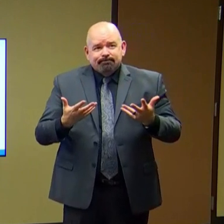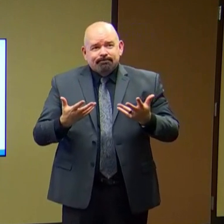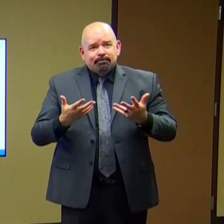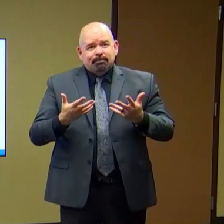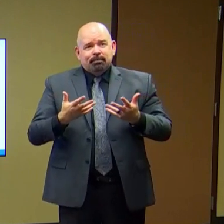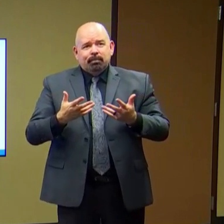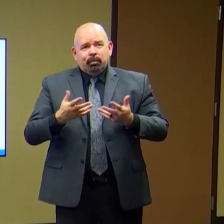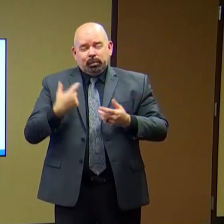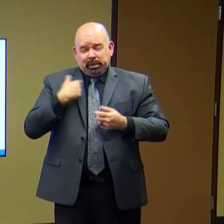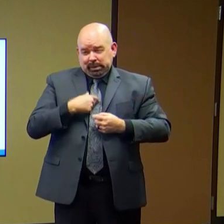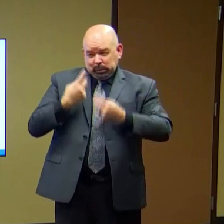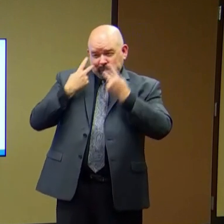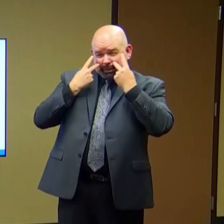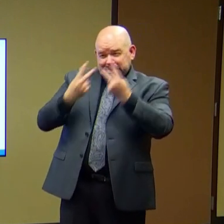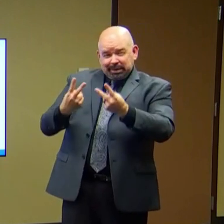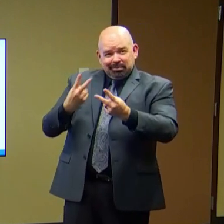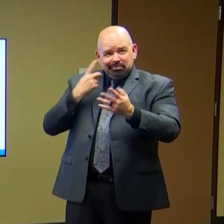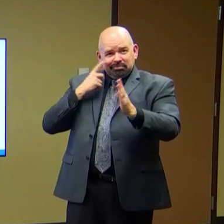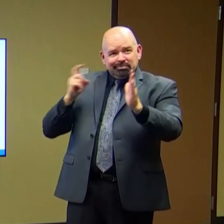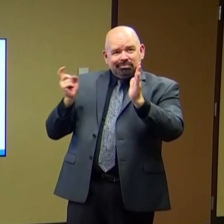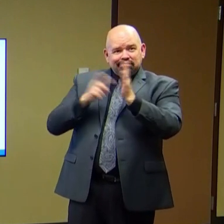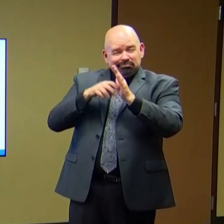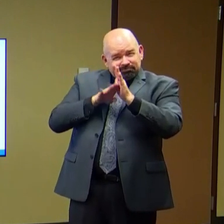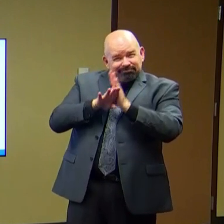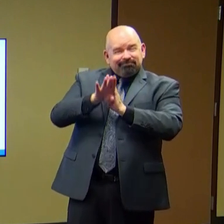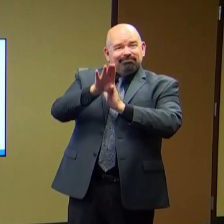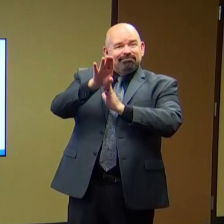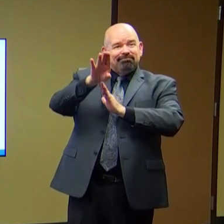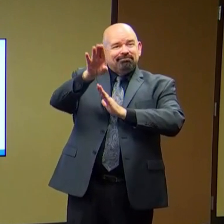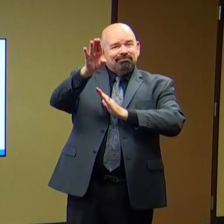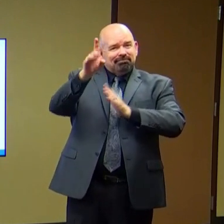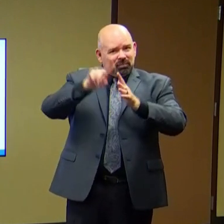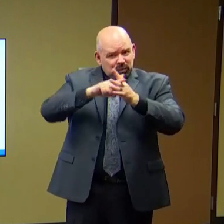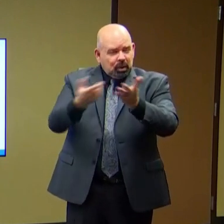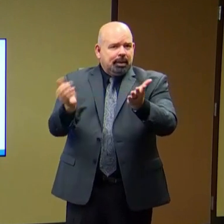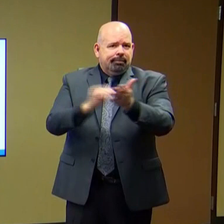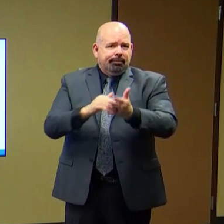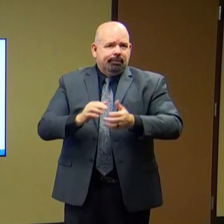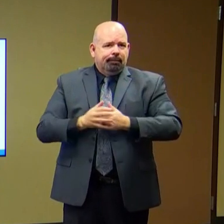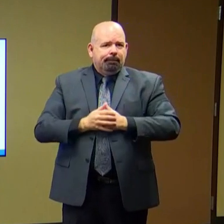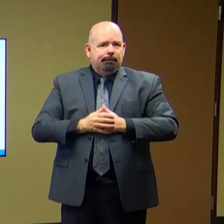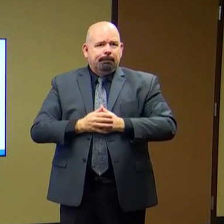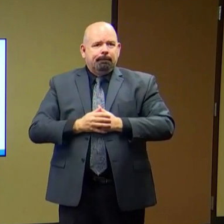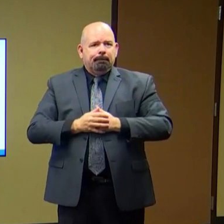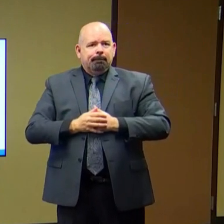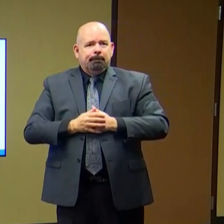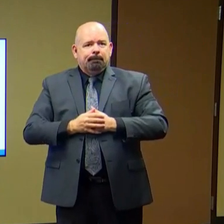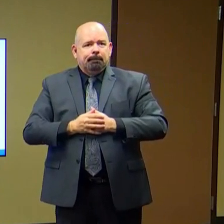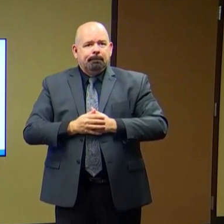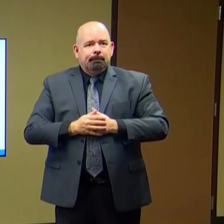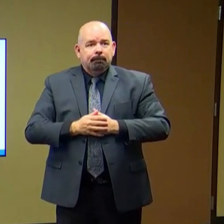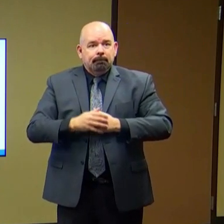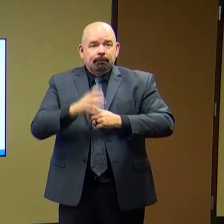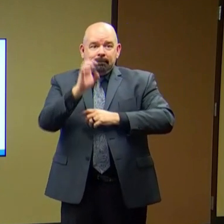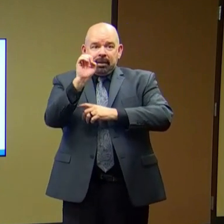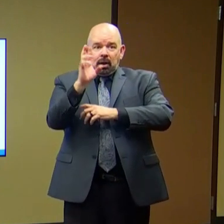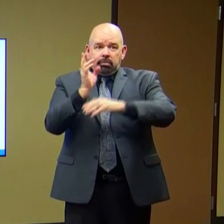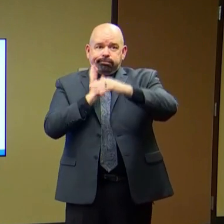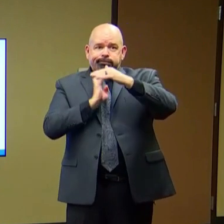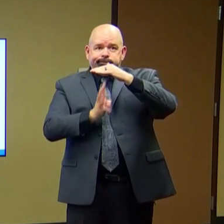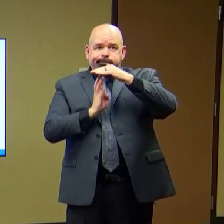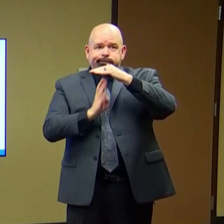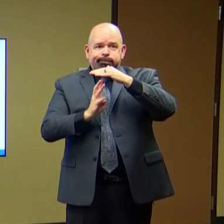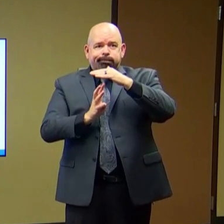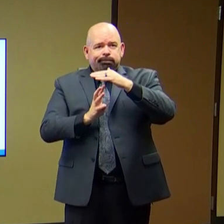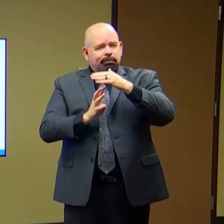to go back up after being down. This is the number of confirmed admissions to the hospital